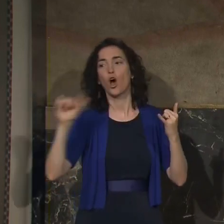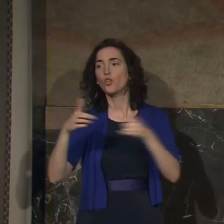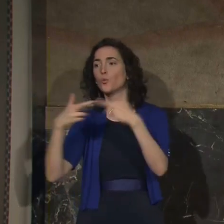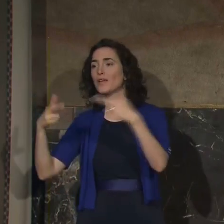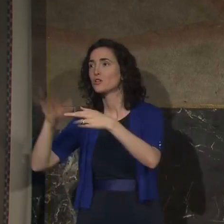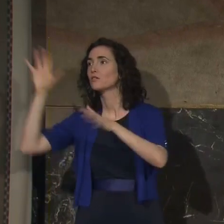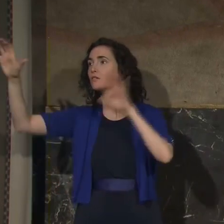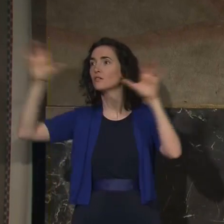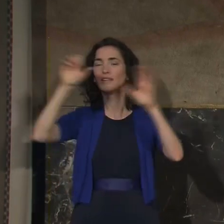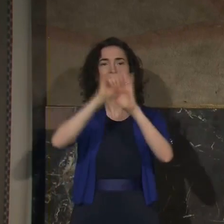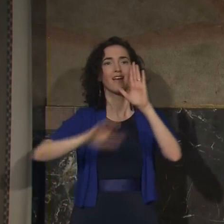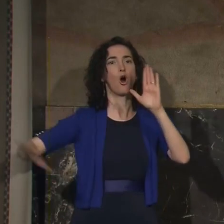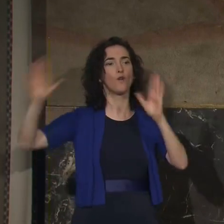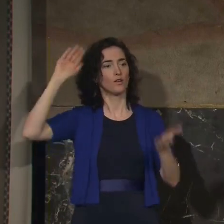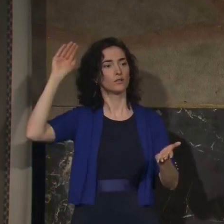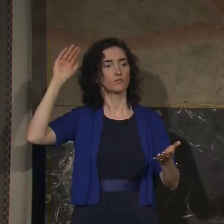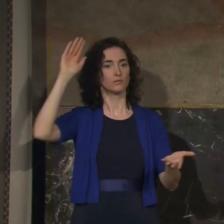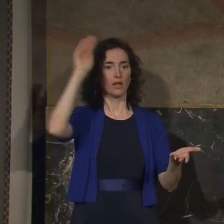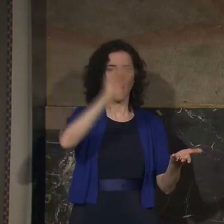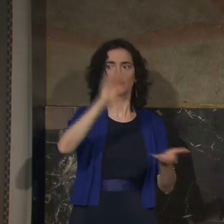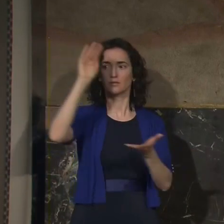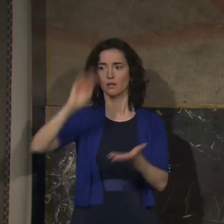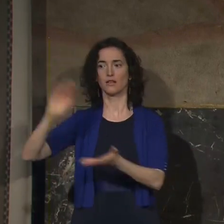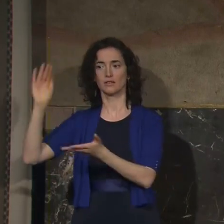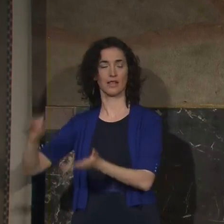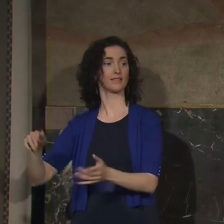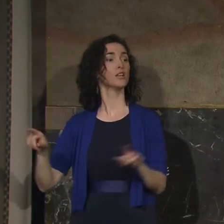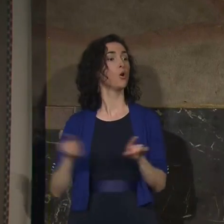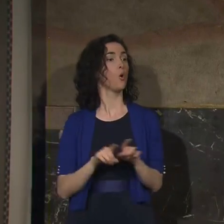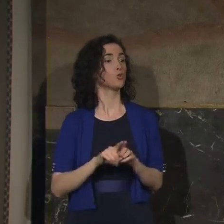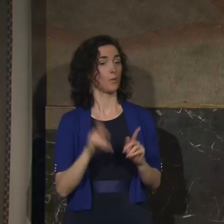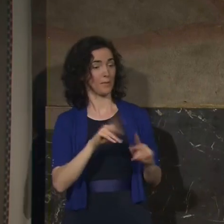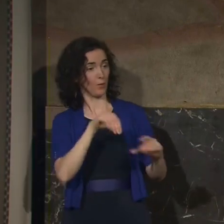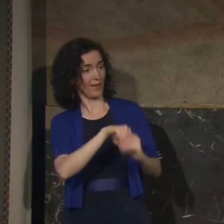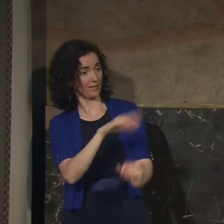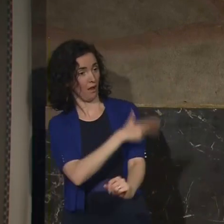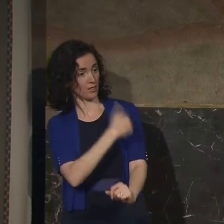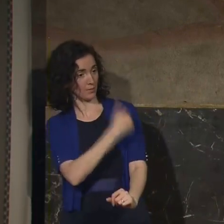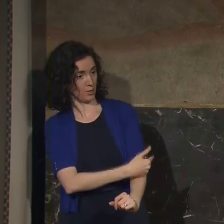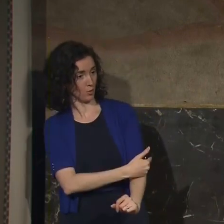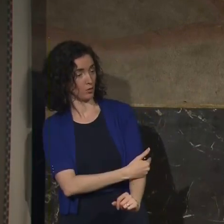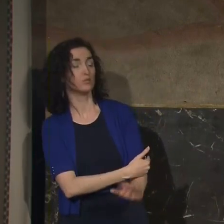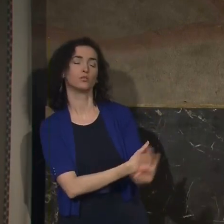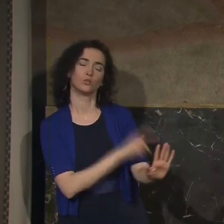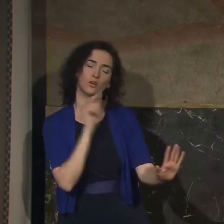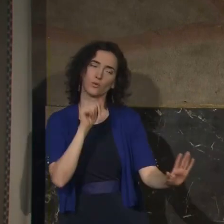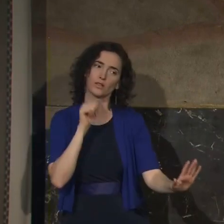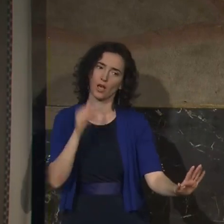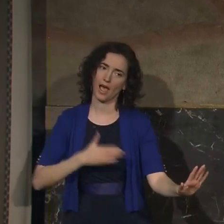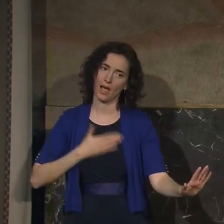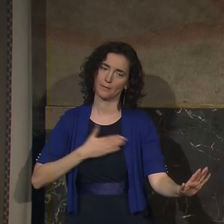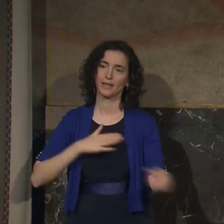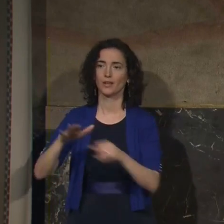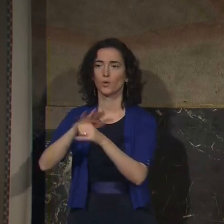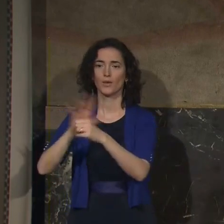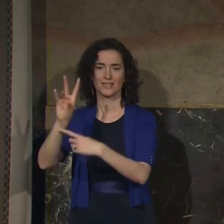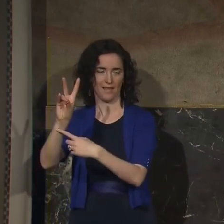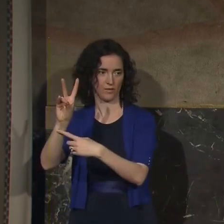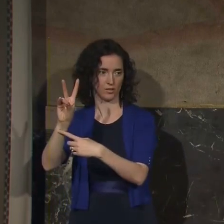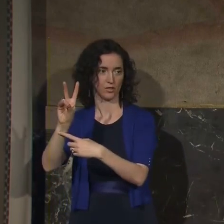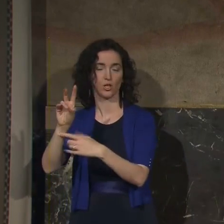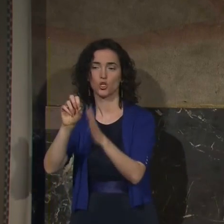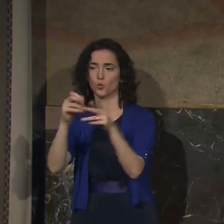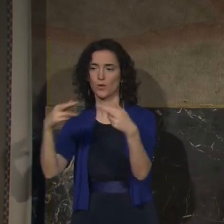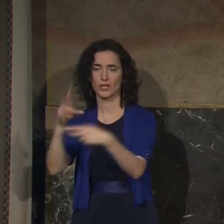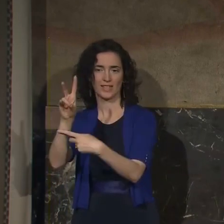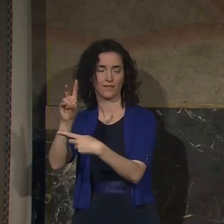regions. And when you look at hospitalizations, yes, certainly we are not happy that Region 7, that the Shreveport area, saw this